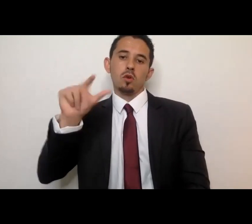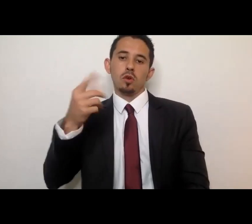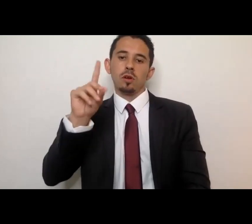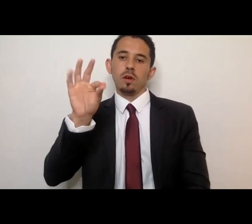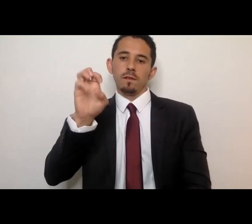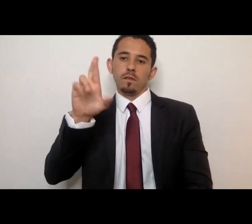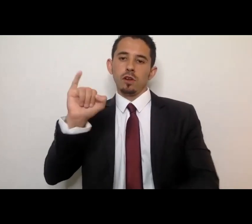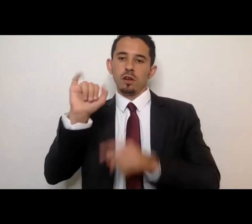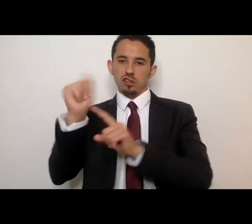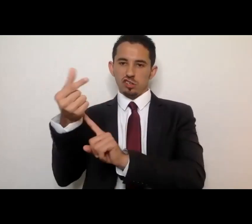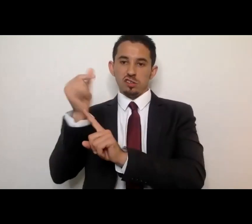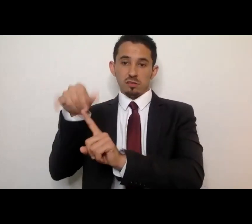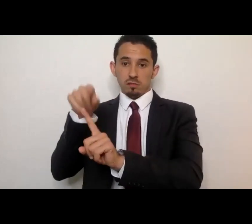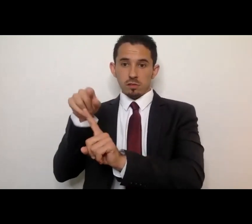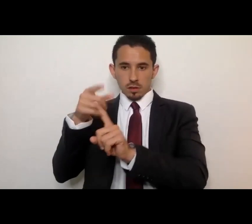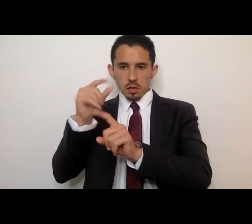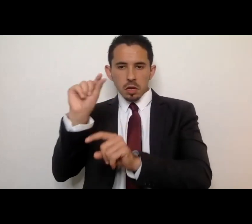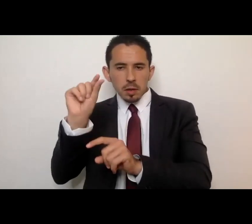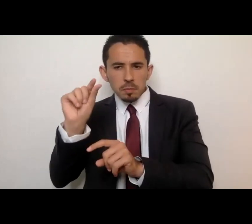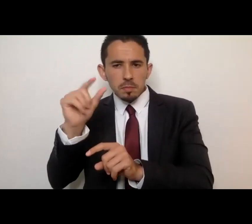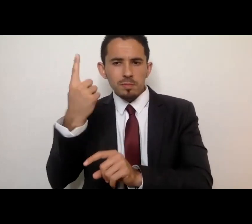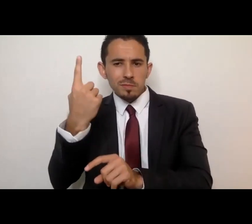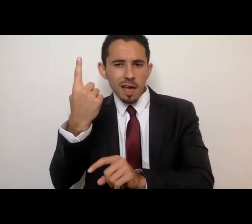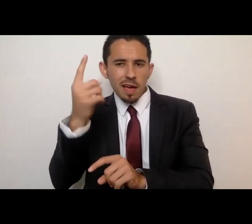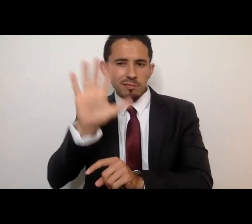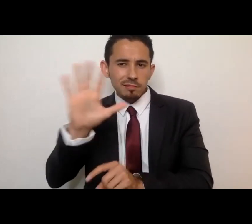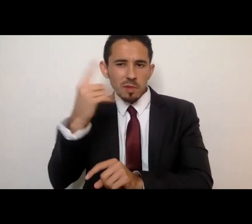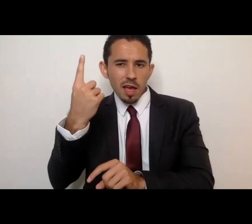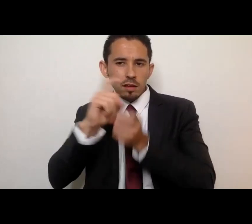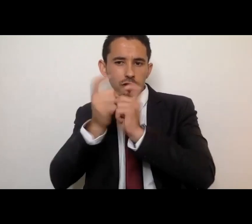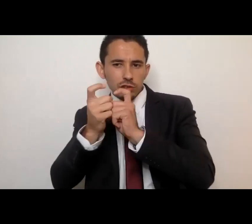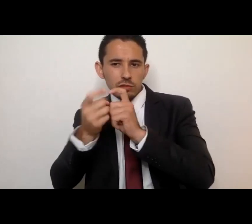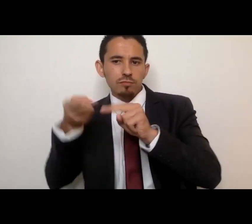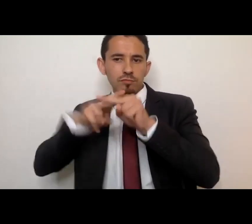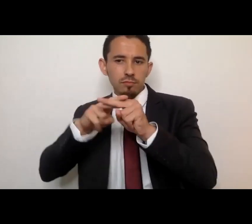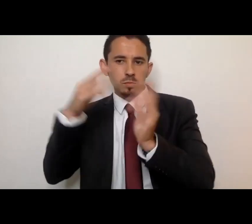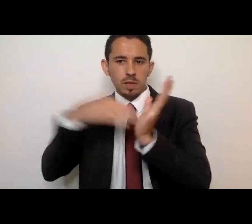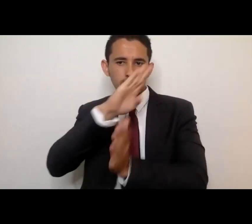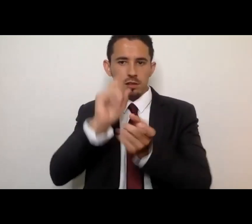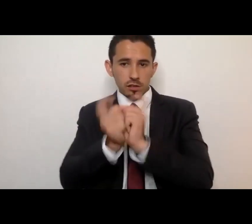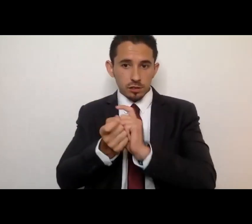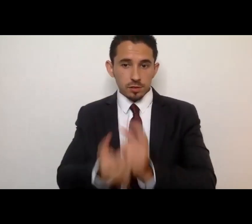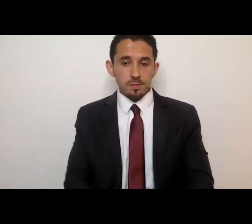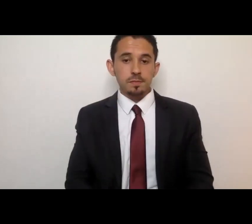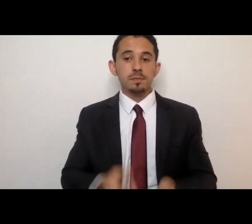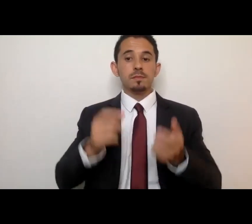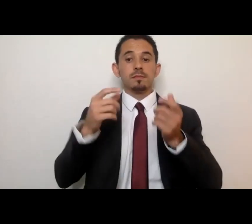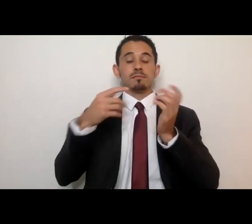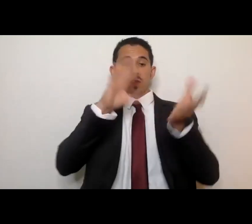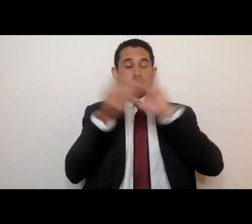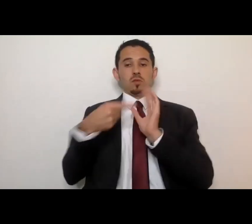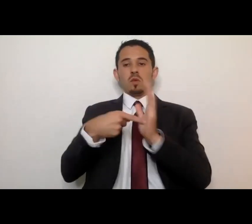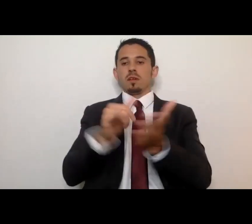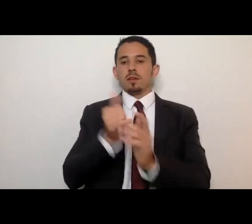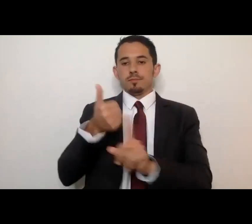Lyme disease, or the pathogen Borrelia burgdorferi, its antigen, showed a very small change in reflectance,